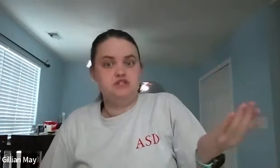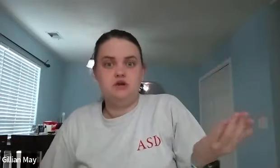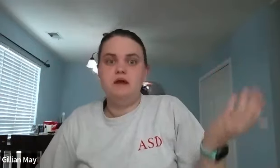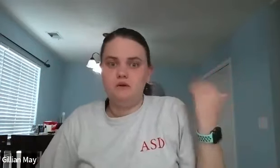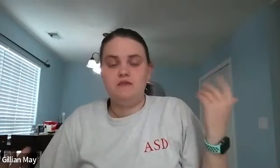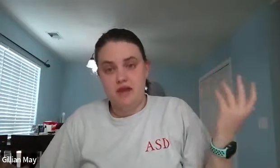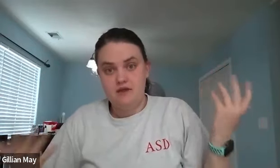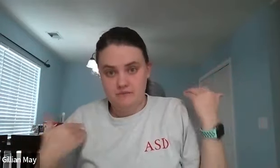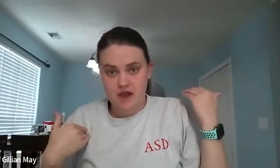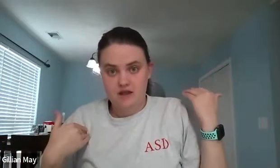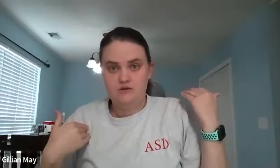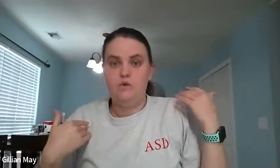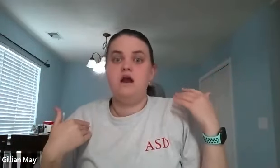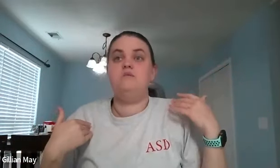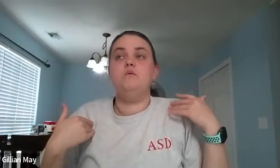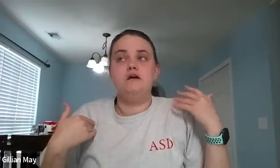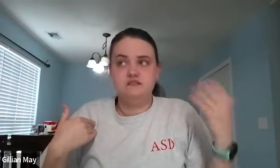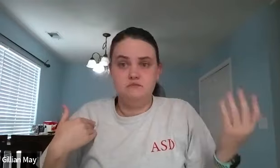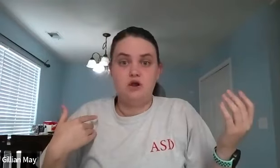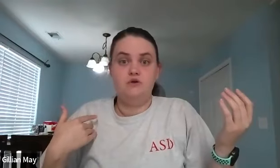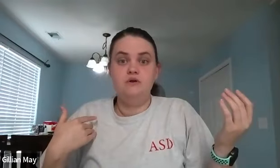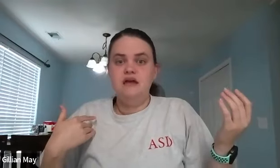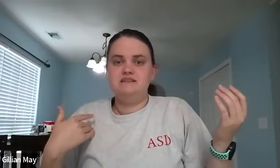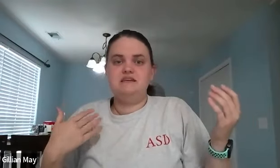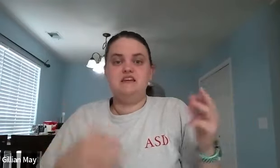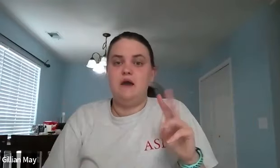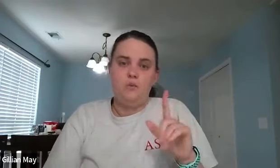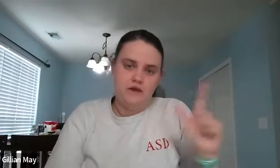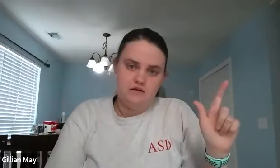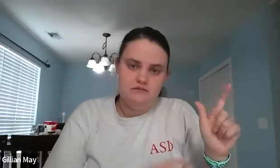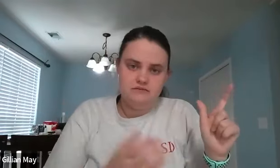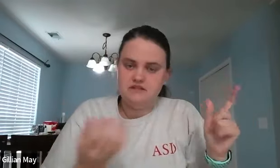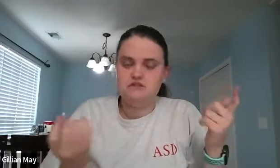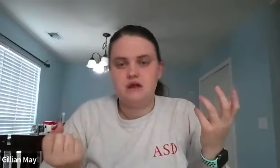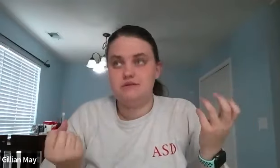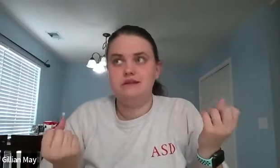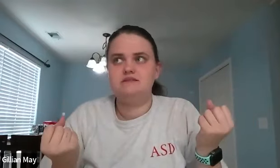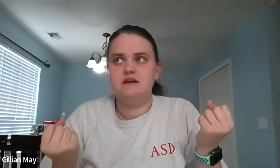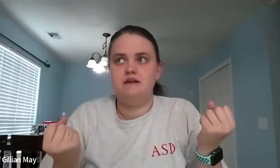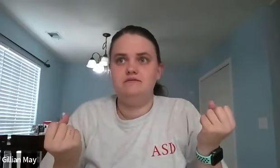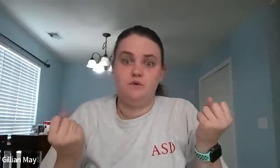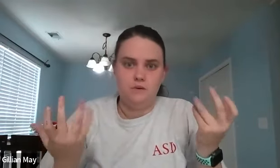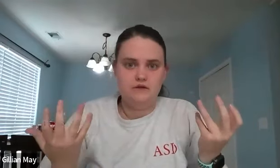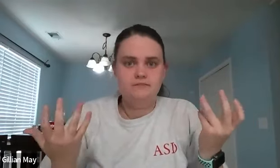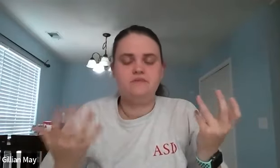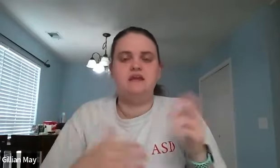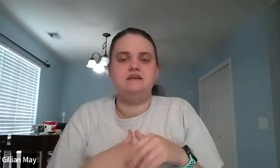show it going in the back, or I will walk tomorrow instead of saying that will, because there's not really a sign for will in